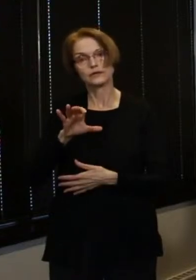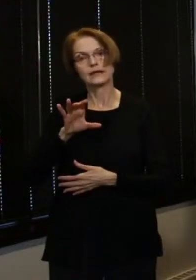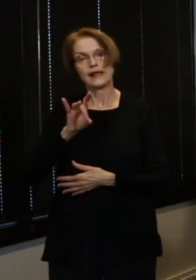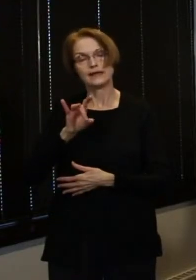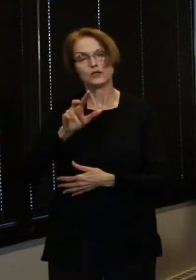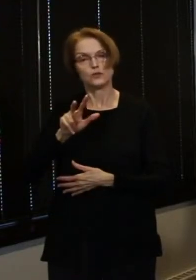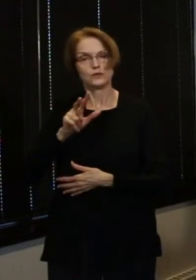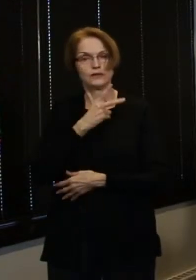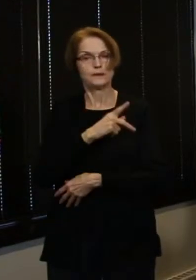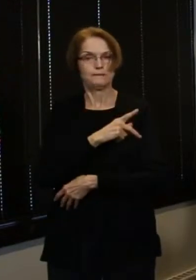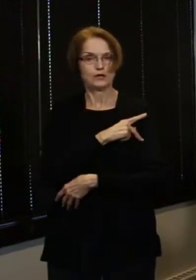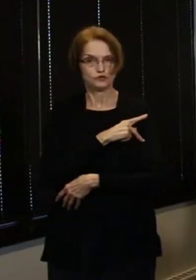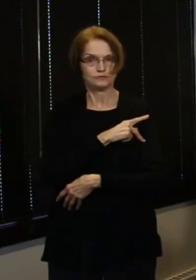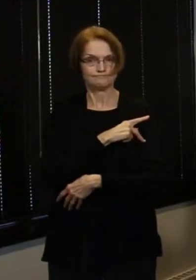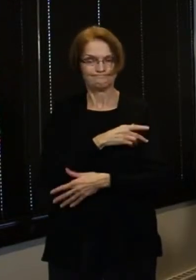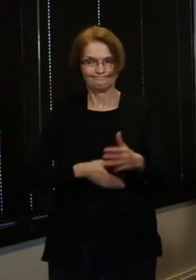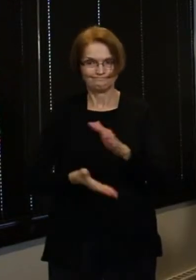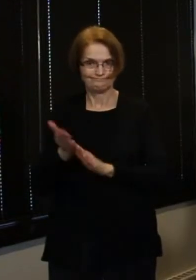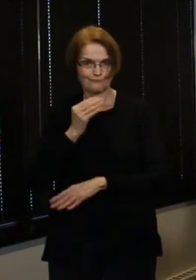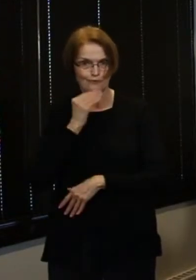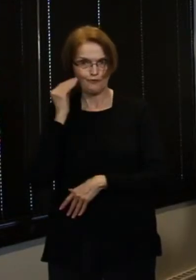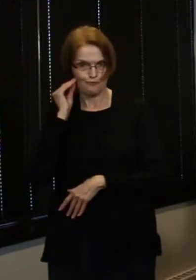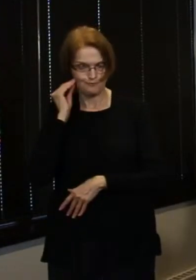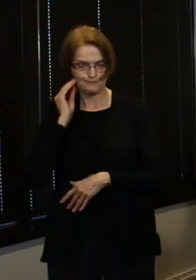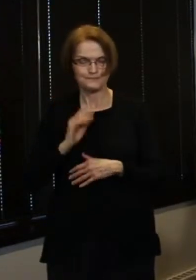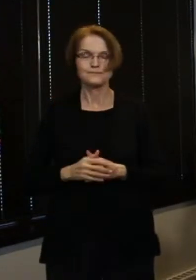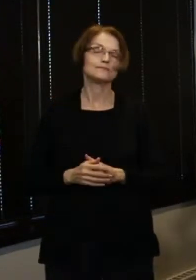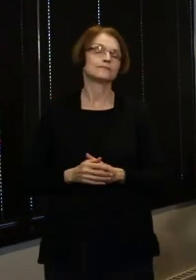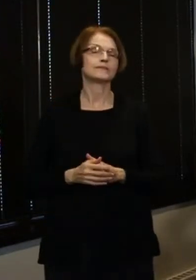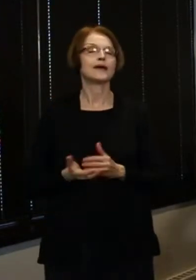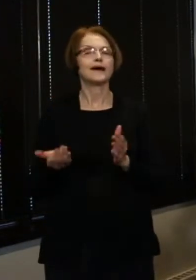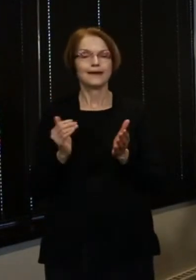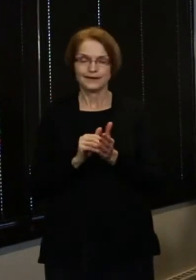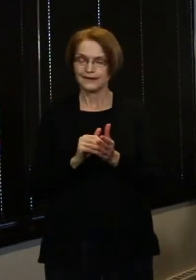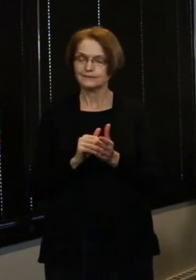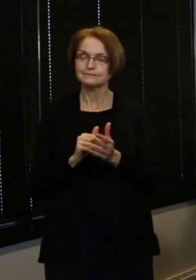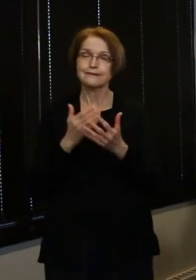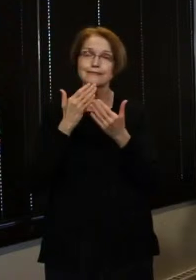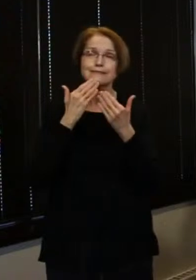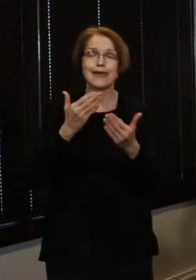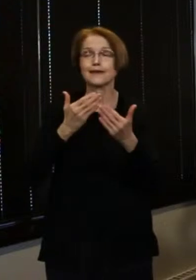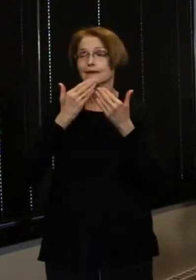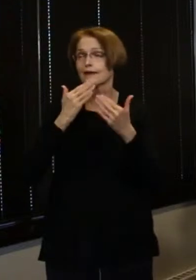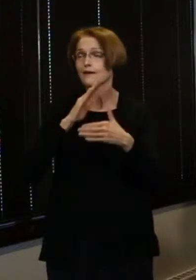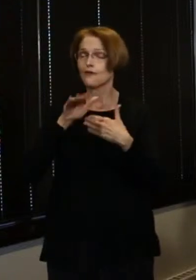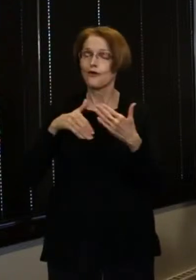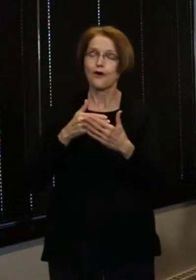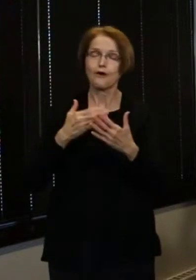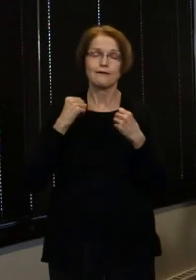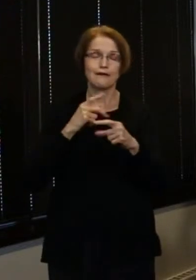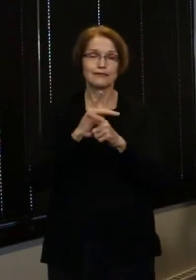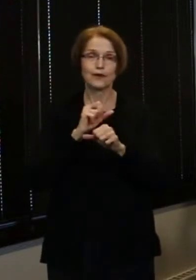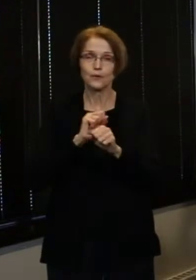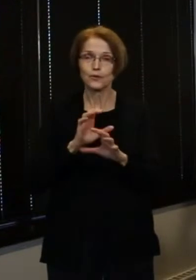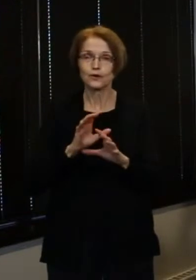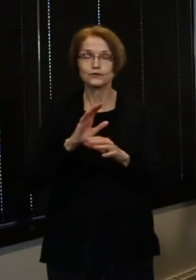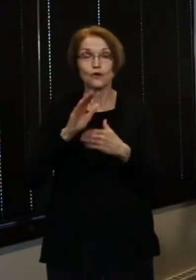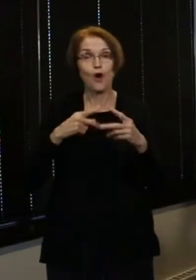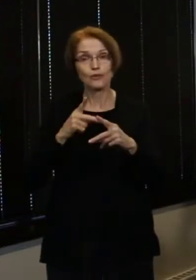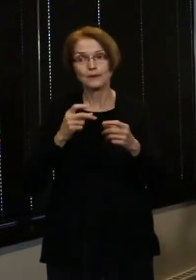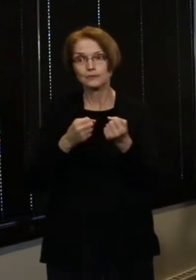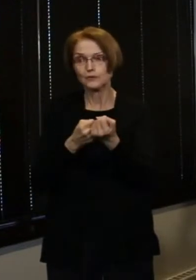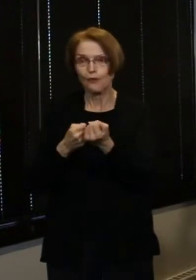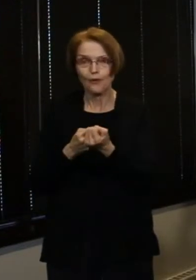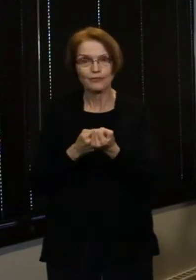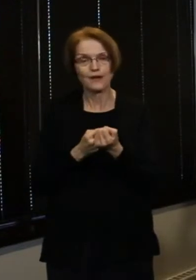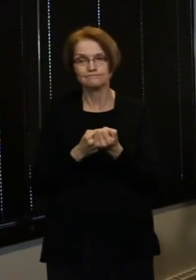18,983 patients that have been discharged from the hospital. And again, a big shout out to all of our healthcare workers and all of the people that support